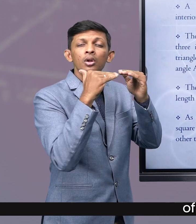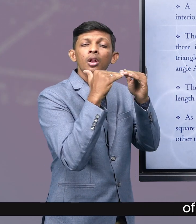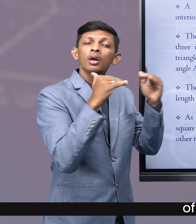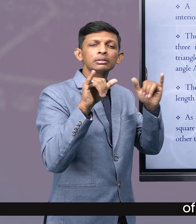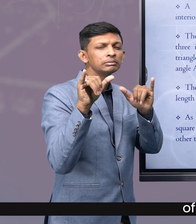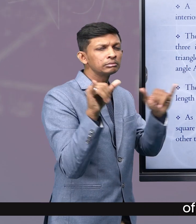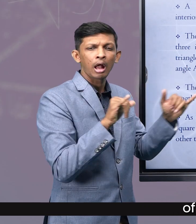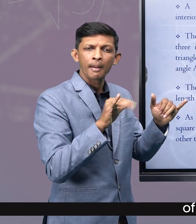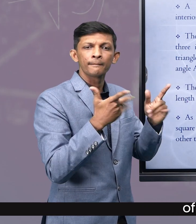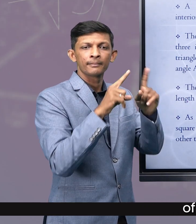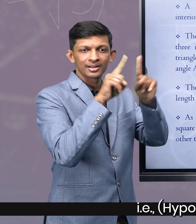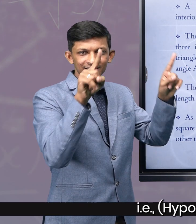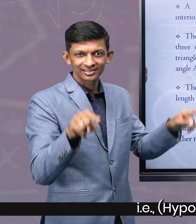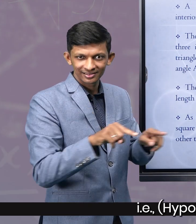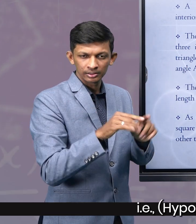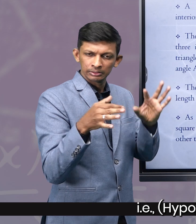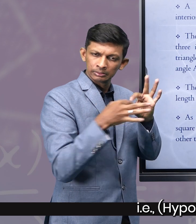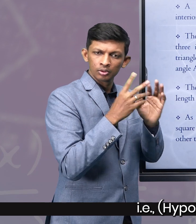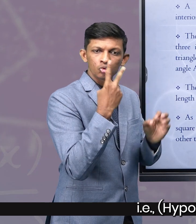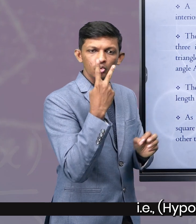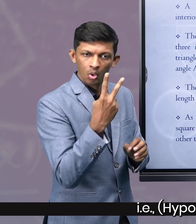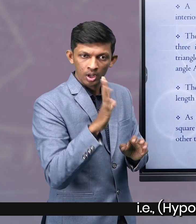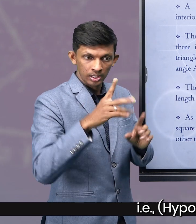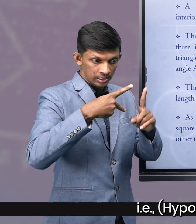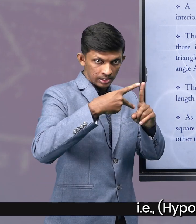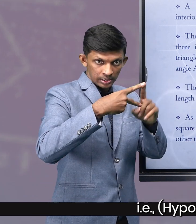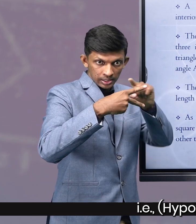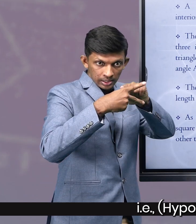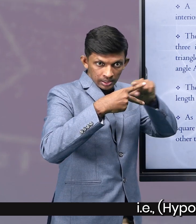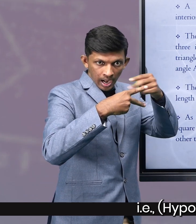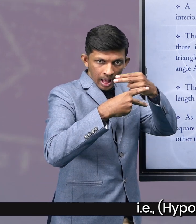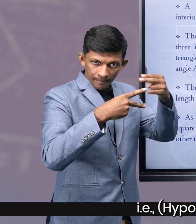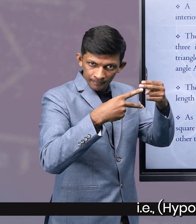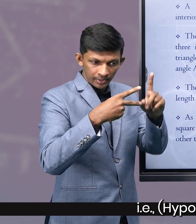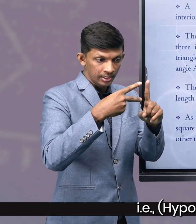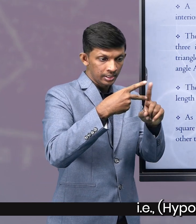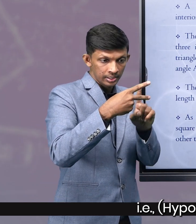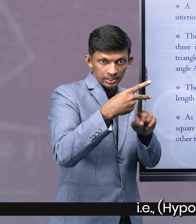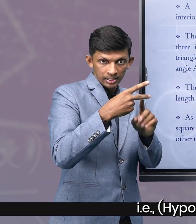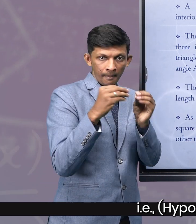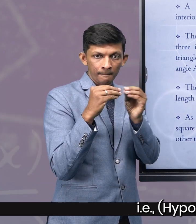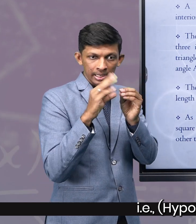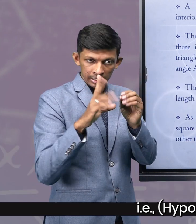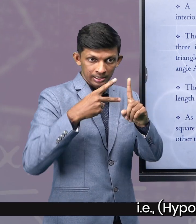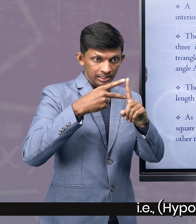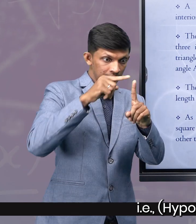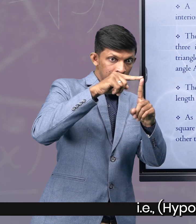of other two sides. That is, hypotenuse square equals to base square plus altitude square.